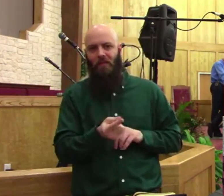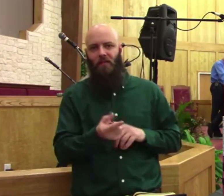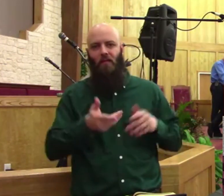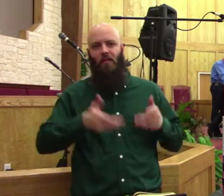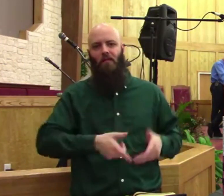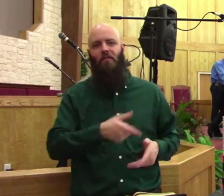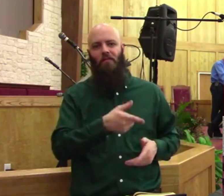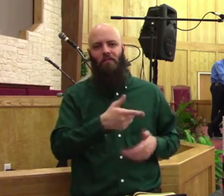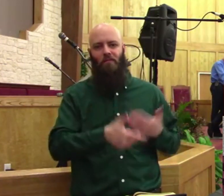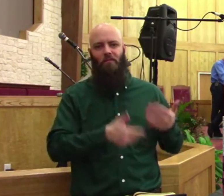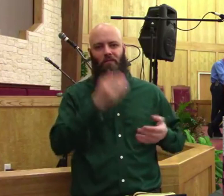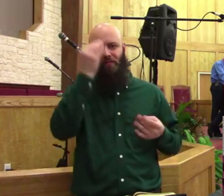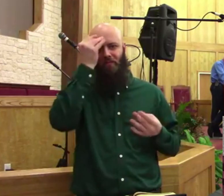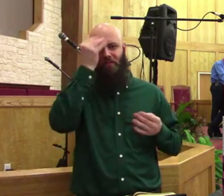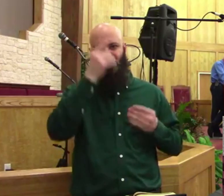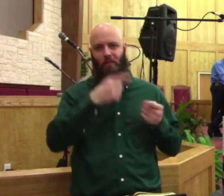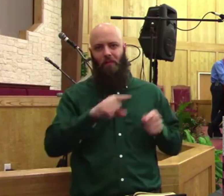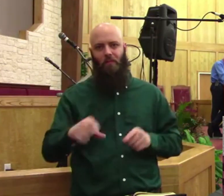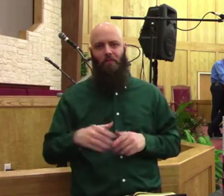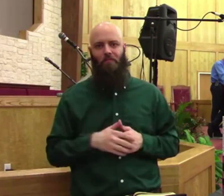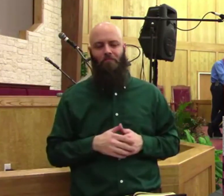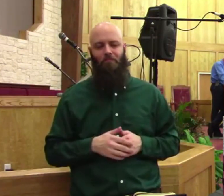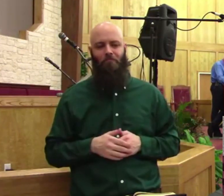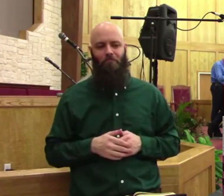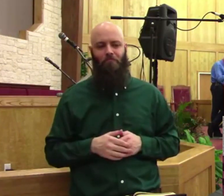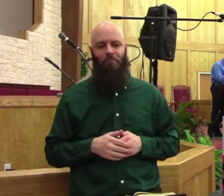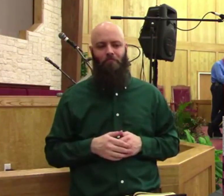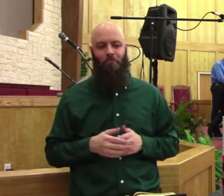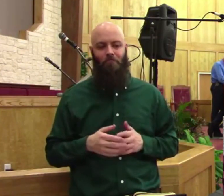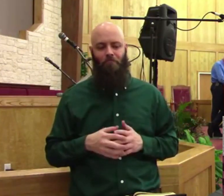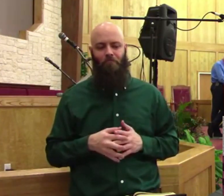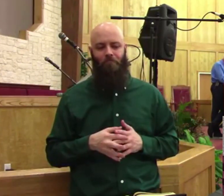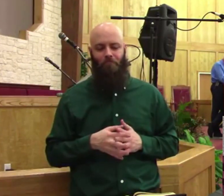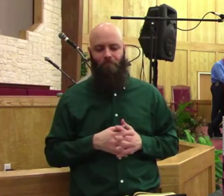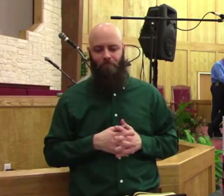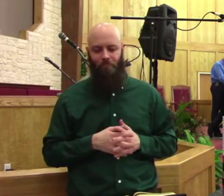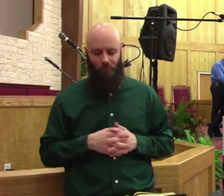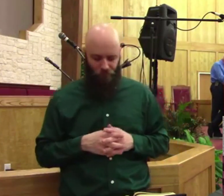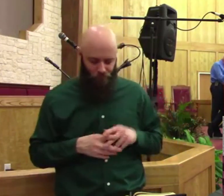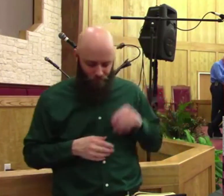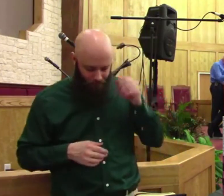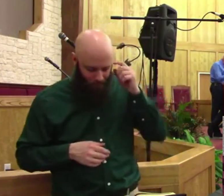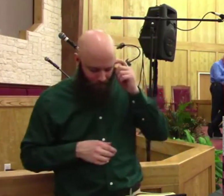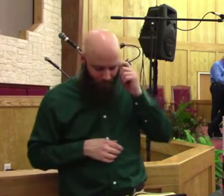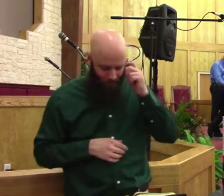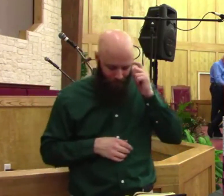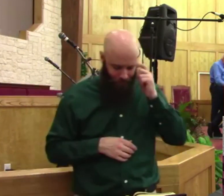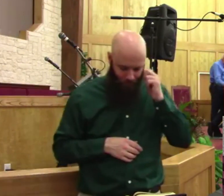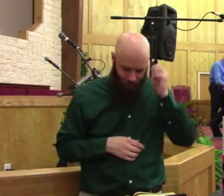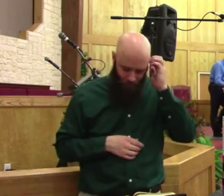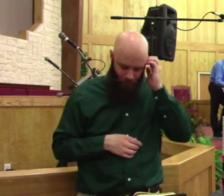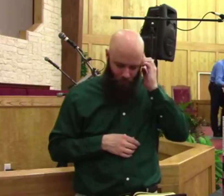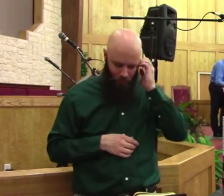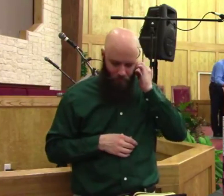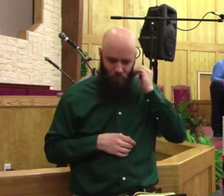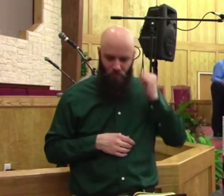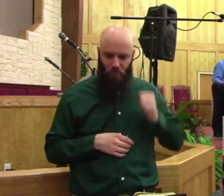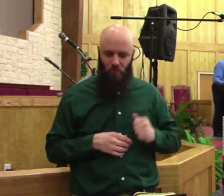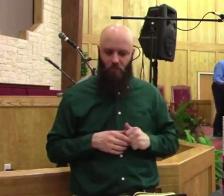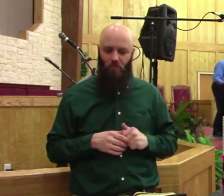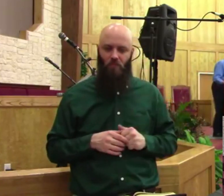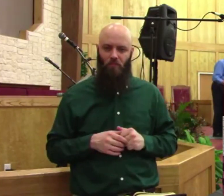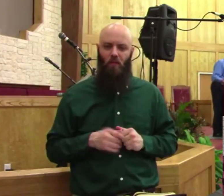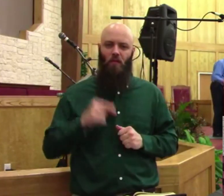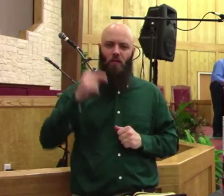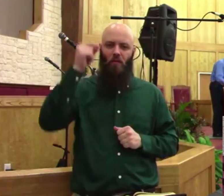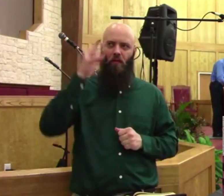to contemplate what's happening. And to know that God is gracious and yet not turn